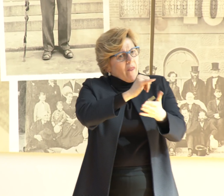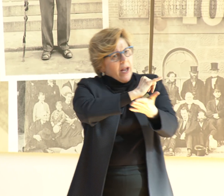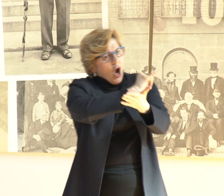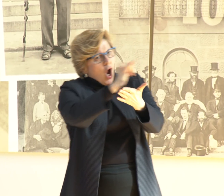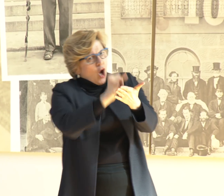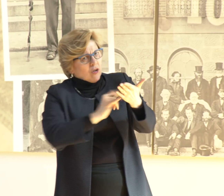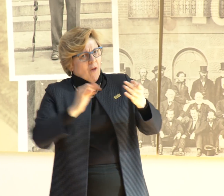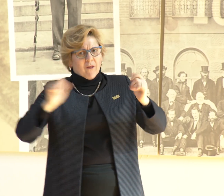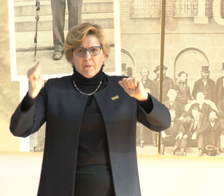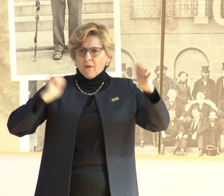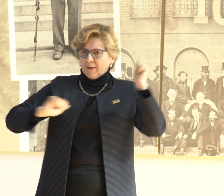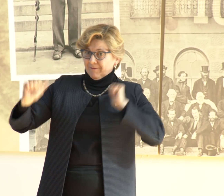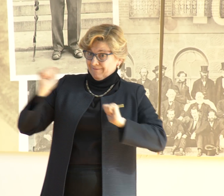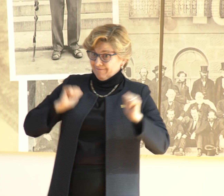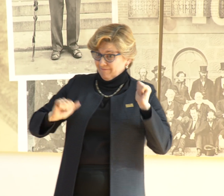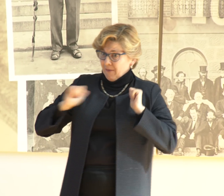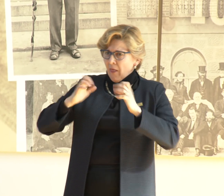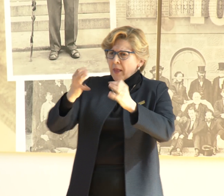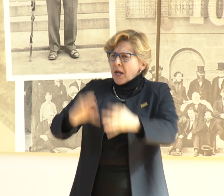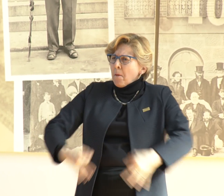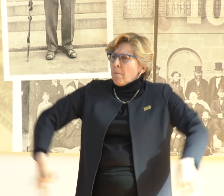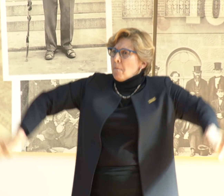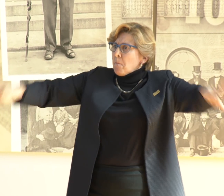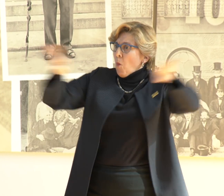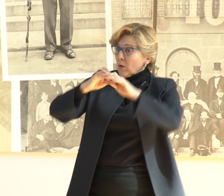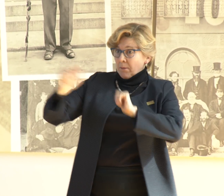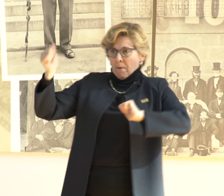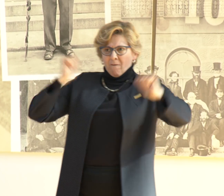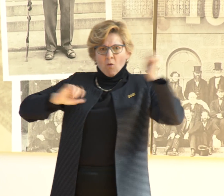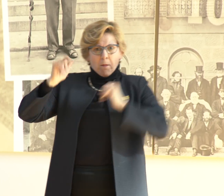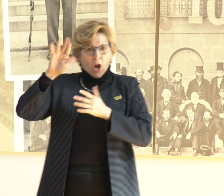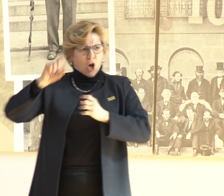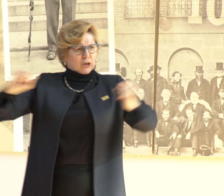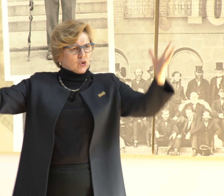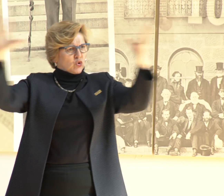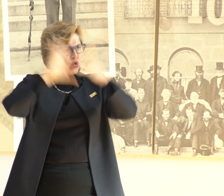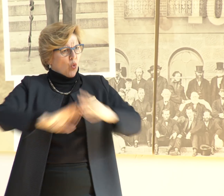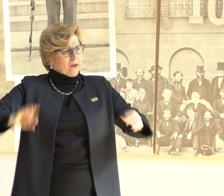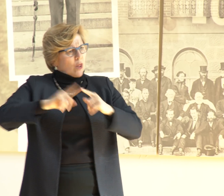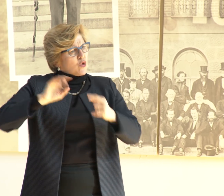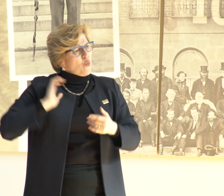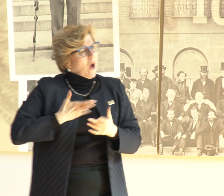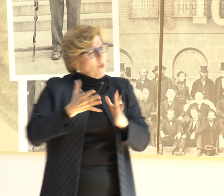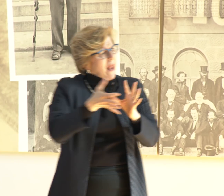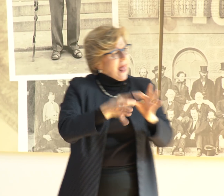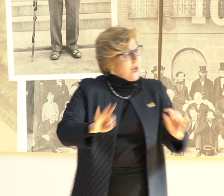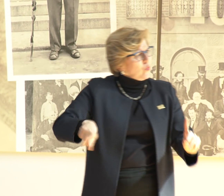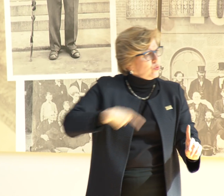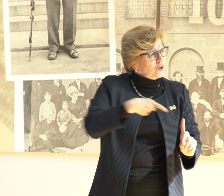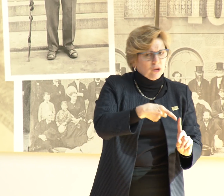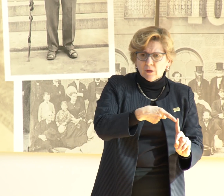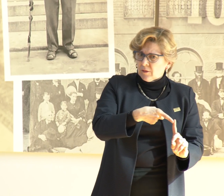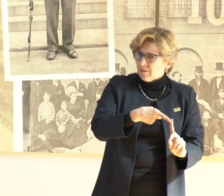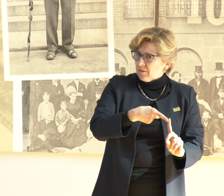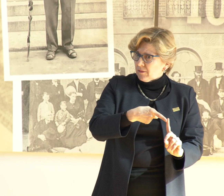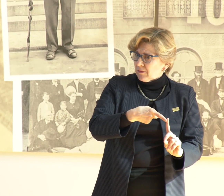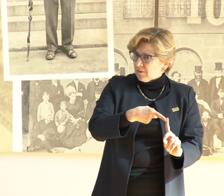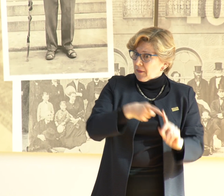of us who can honor the art of the performance. The performing arts are